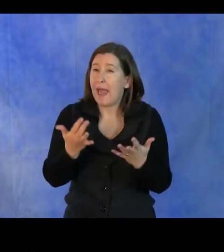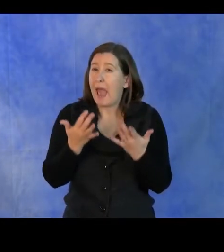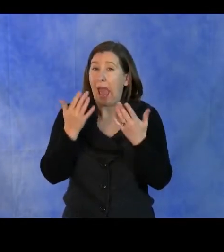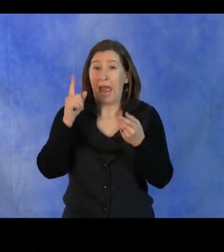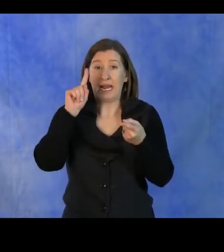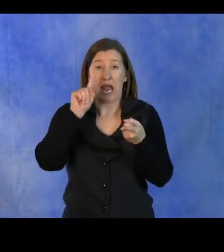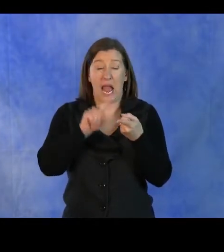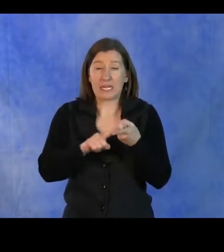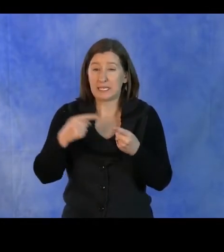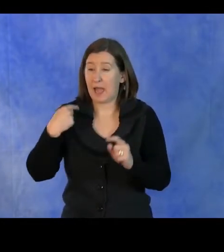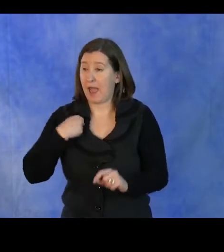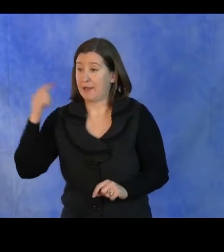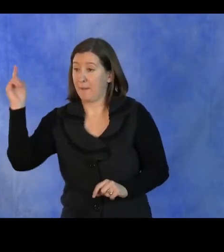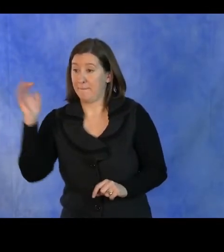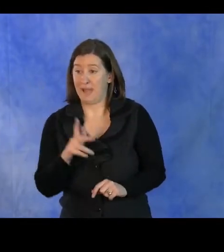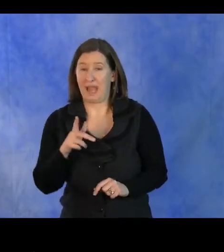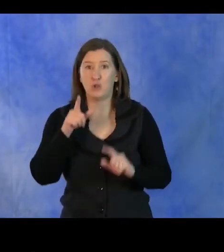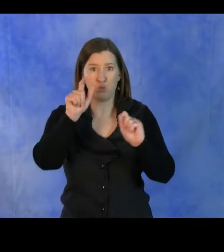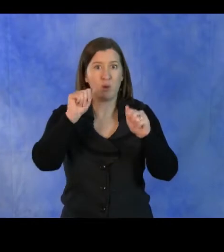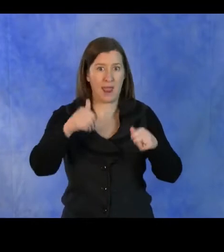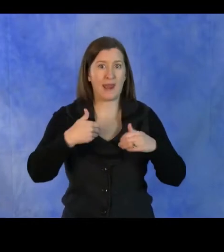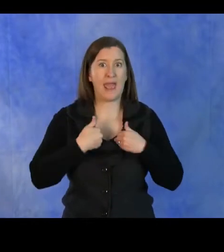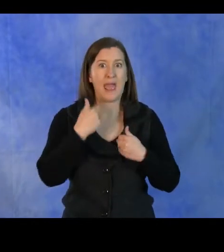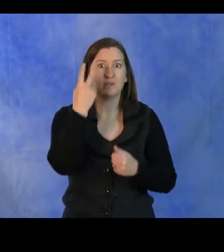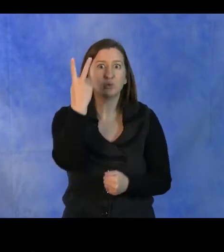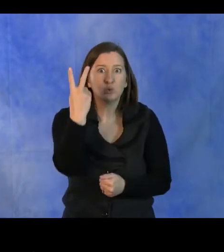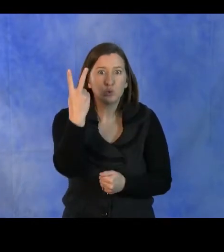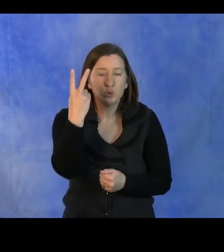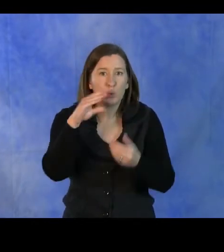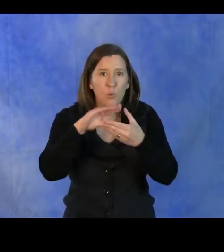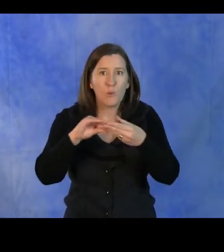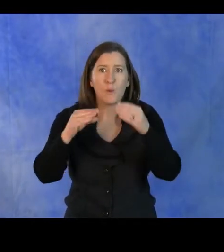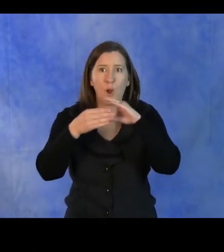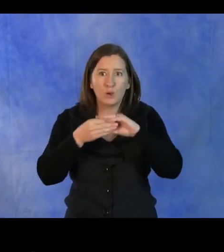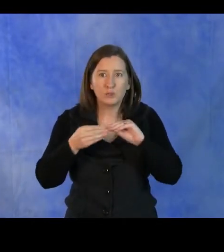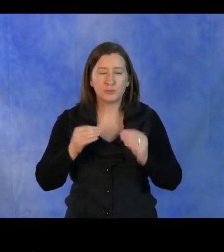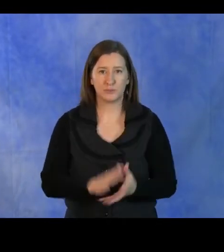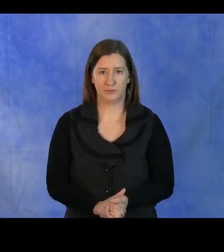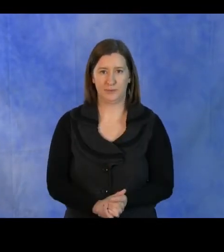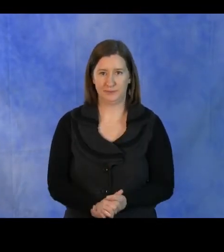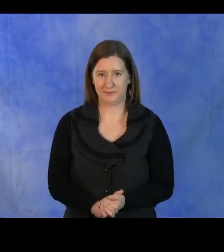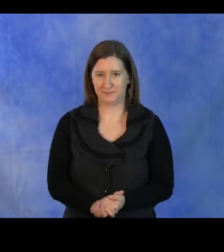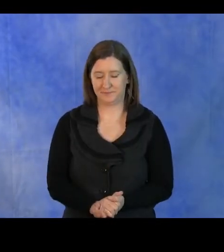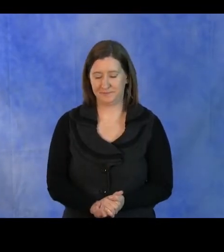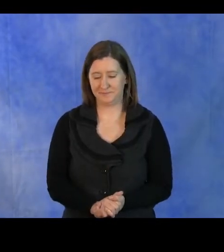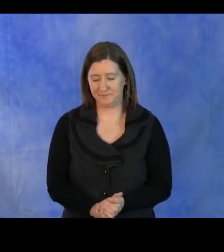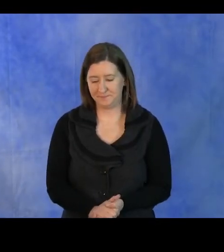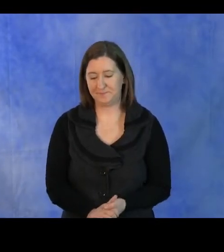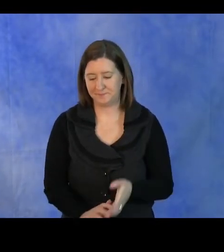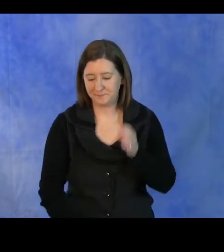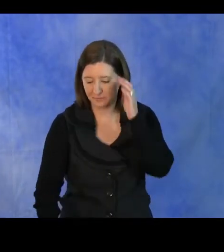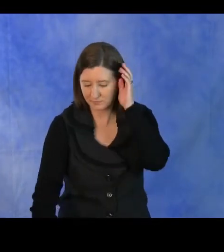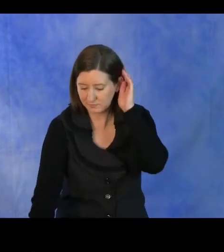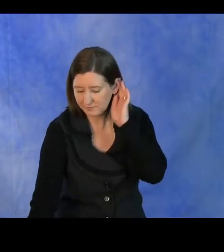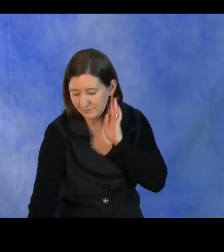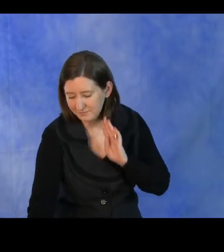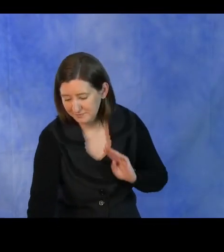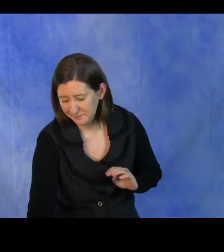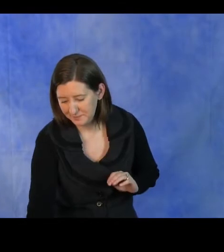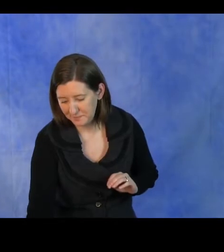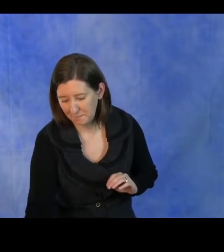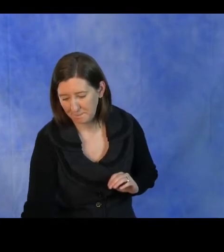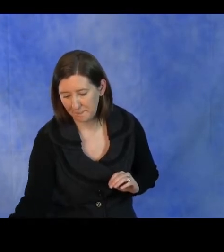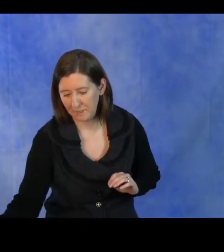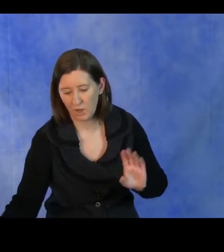you can wait until I come back, then you can have 2 marshmallows.